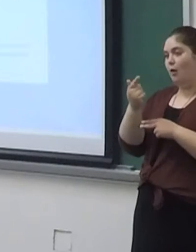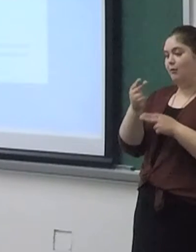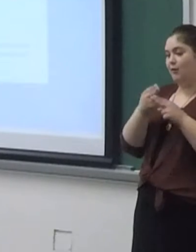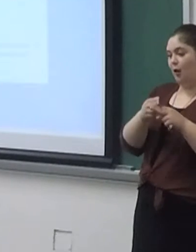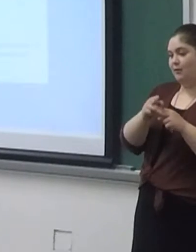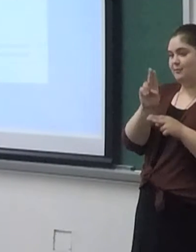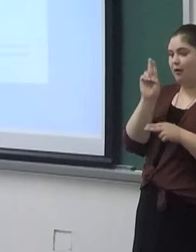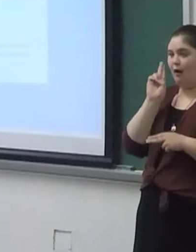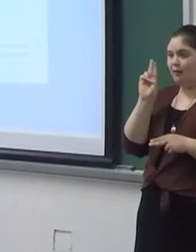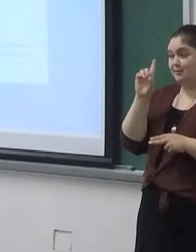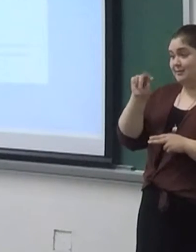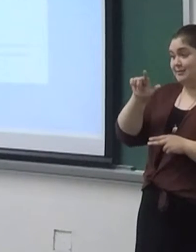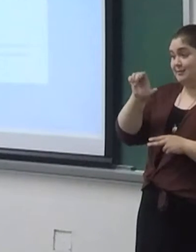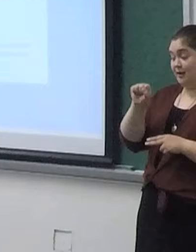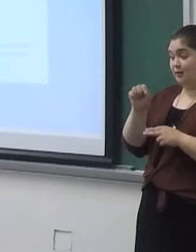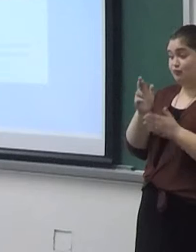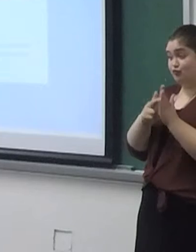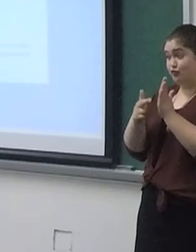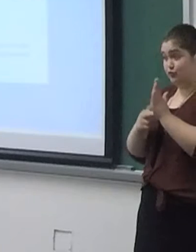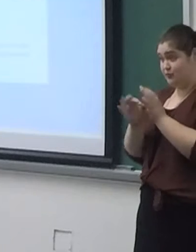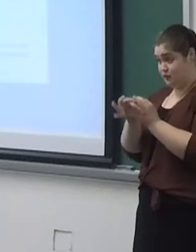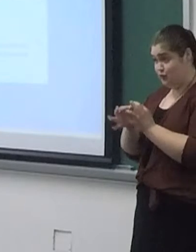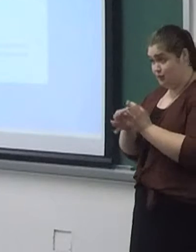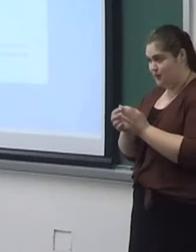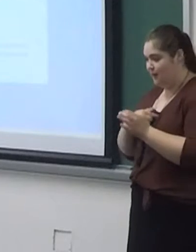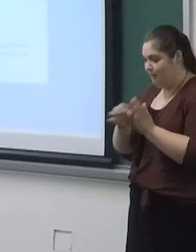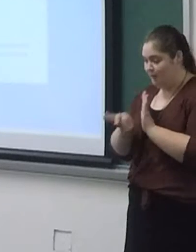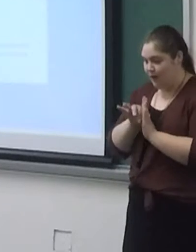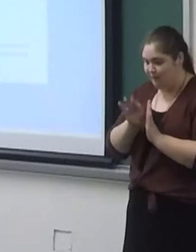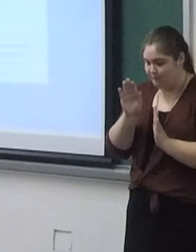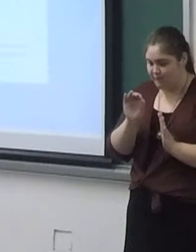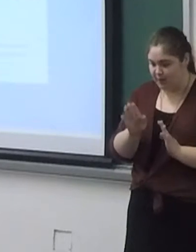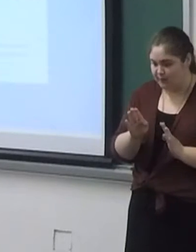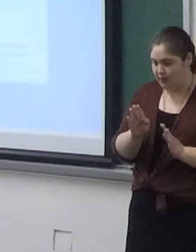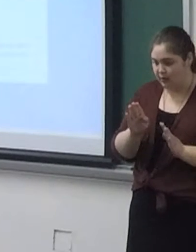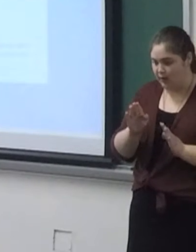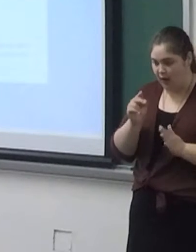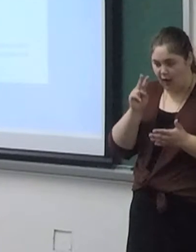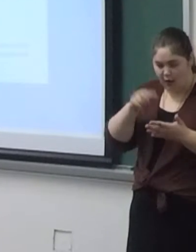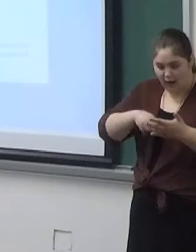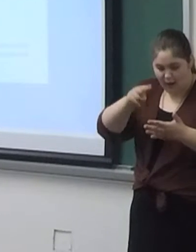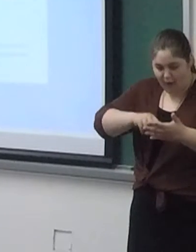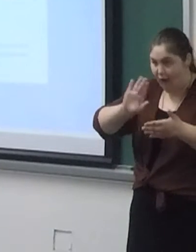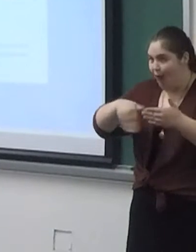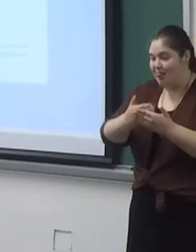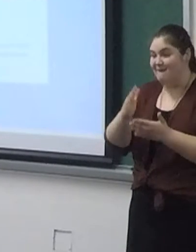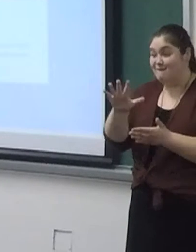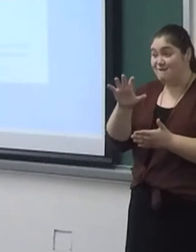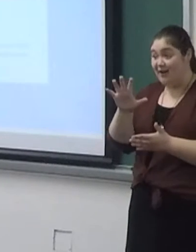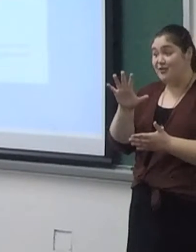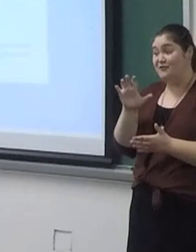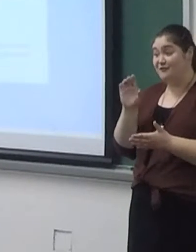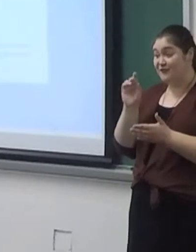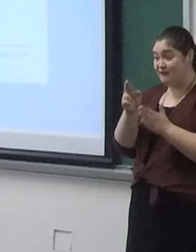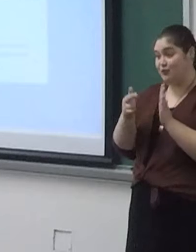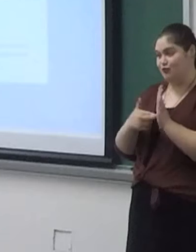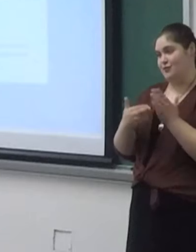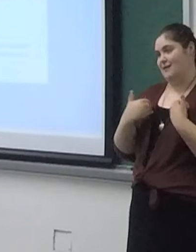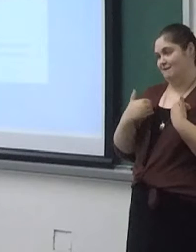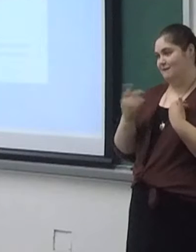Interpreting, and I discovered this on Facebook one night, and I couldn't sleep, and I read through all 550 rules that he